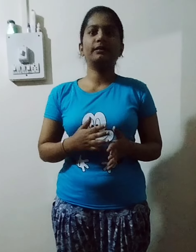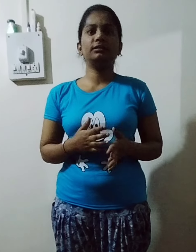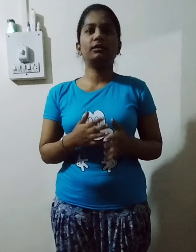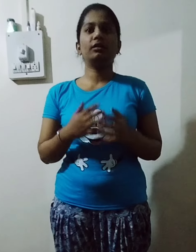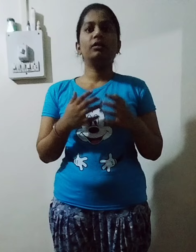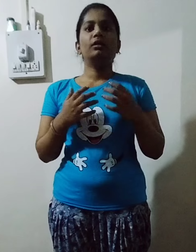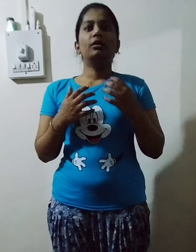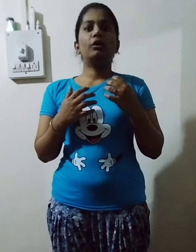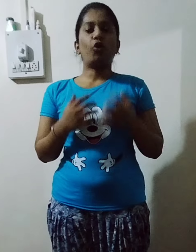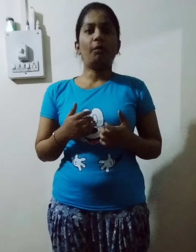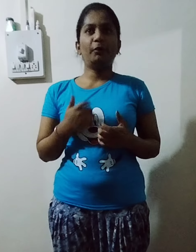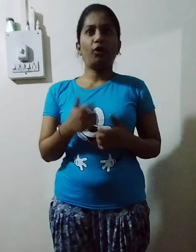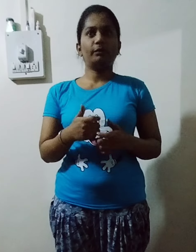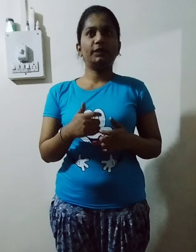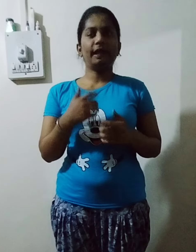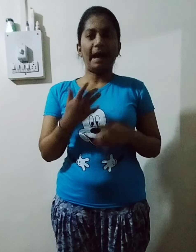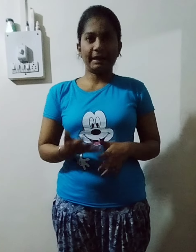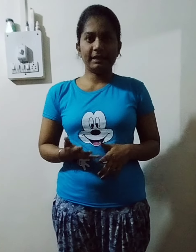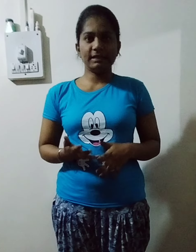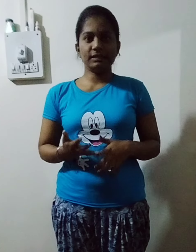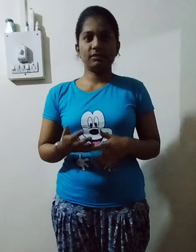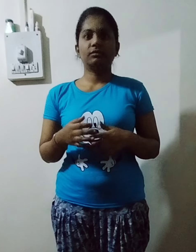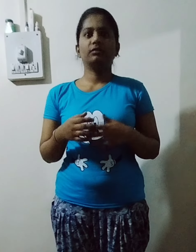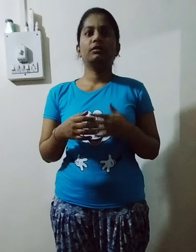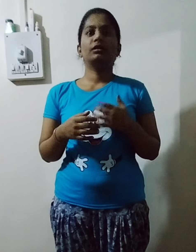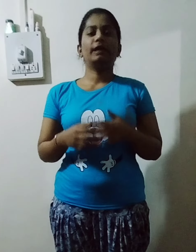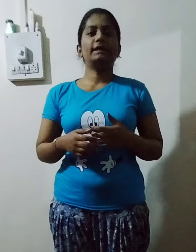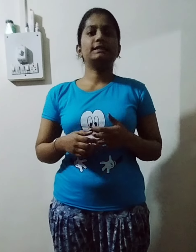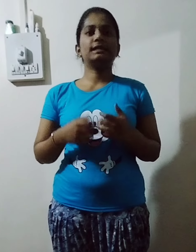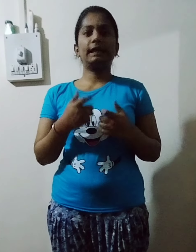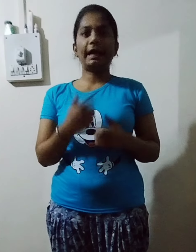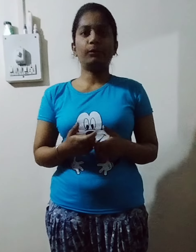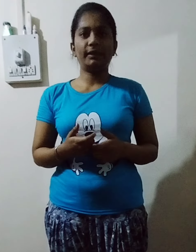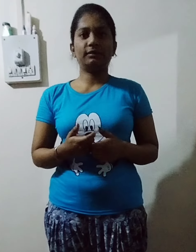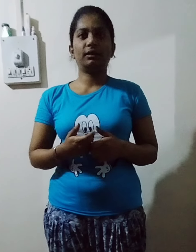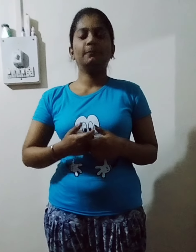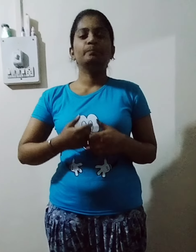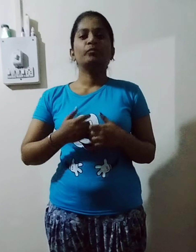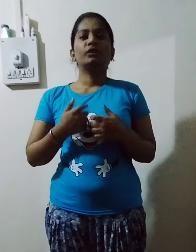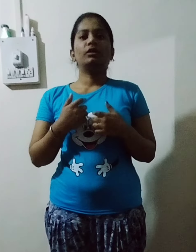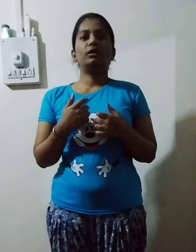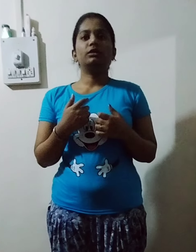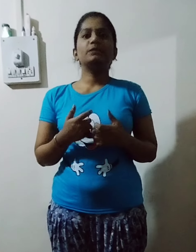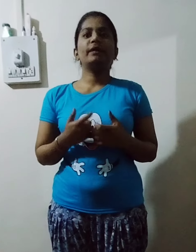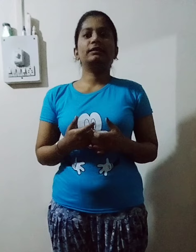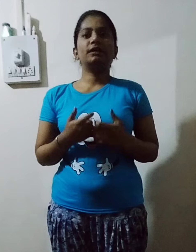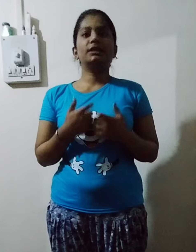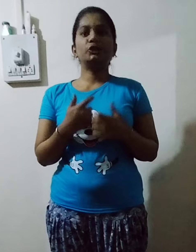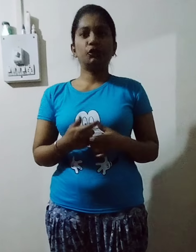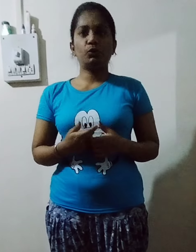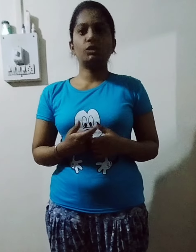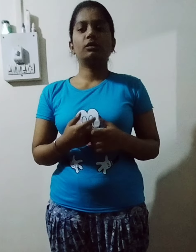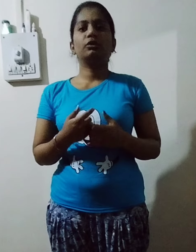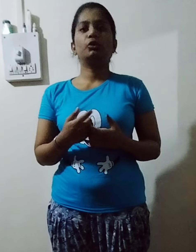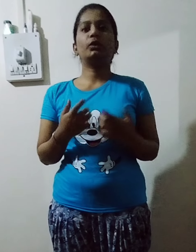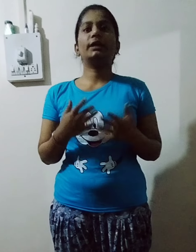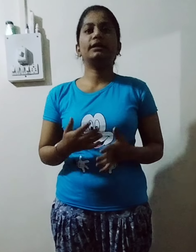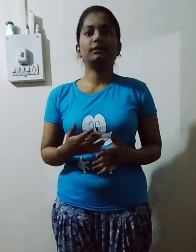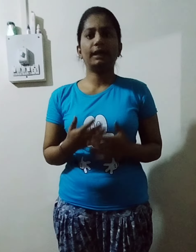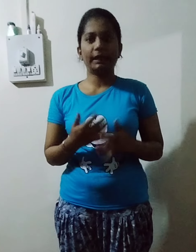the copy of the array list. Next is a get method. This method is used to return the